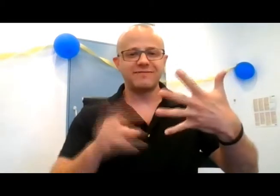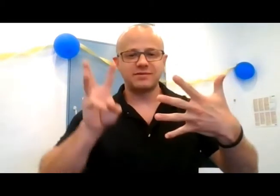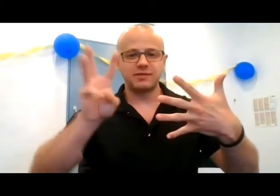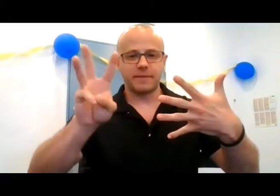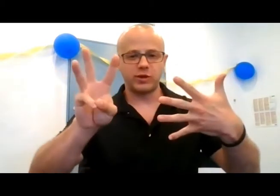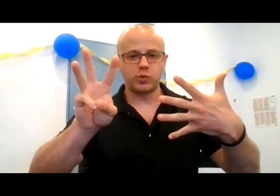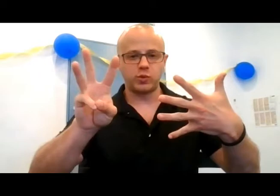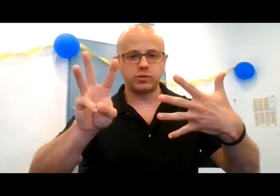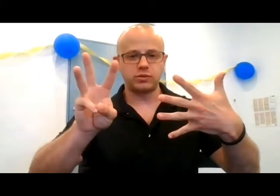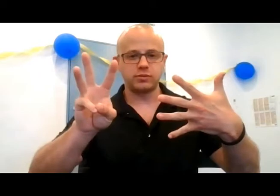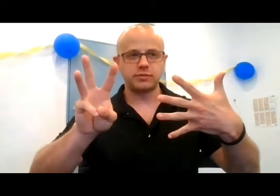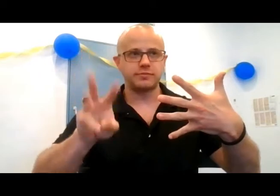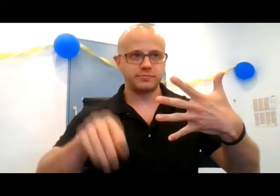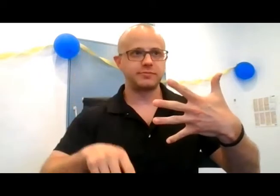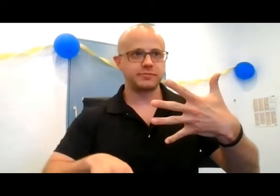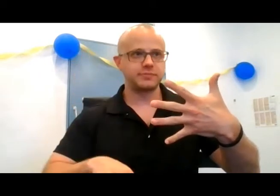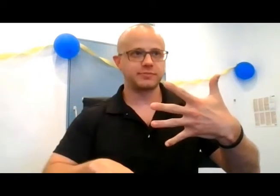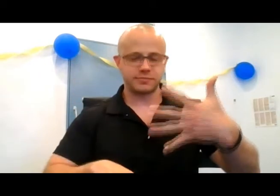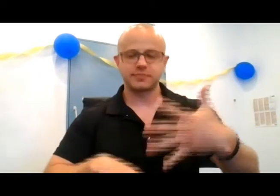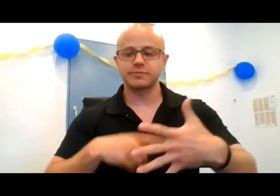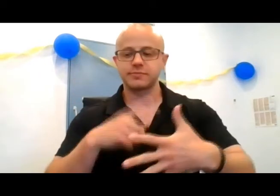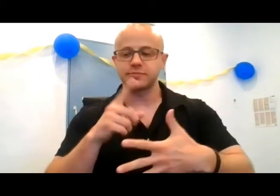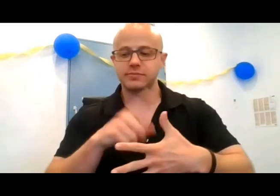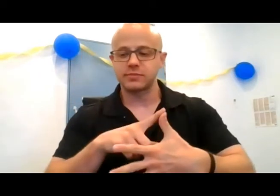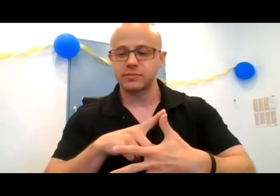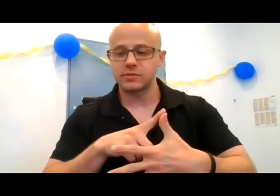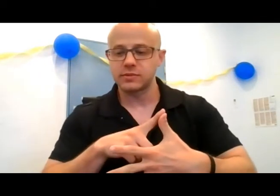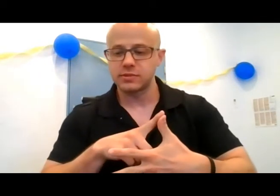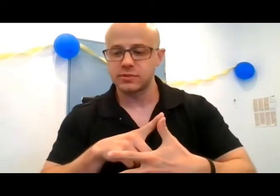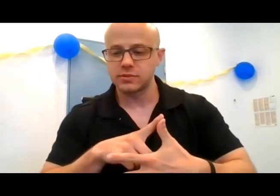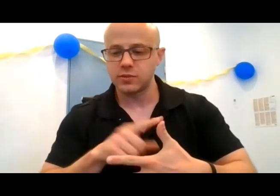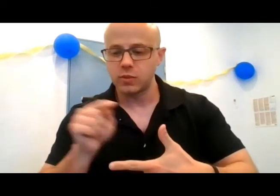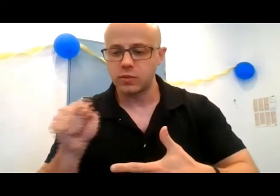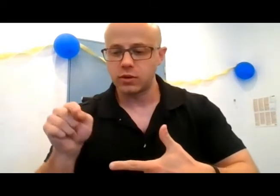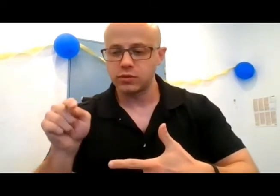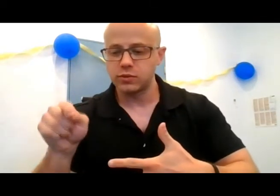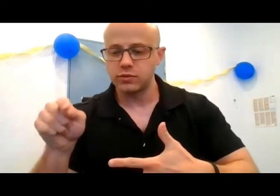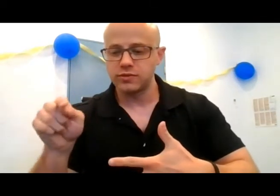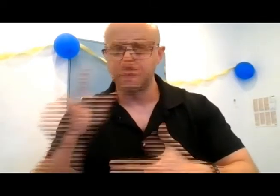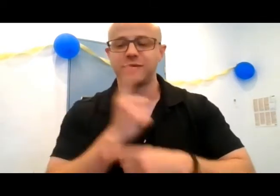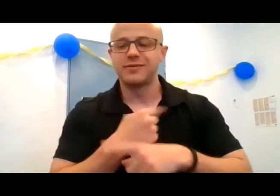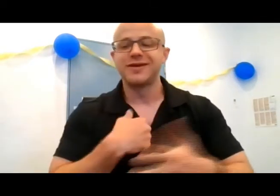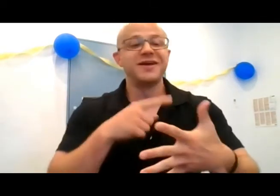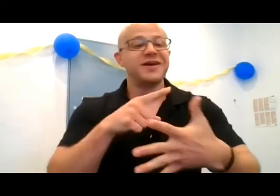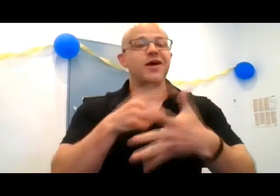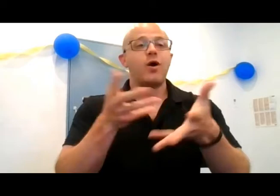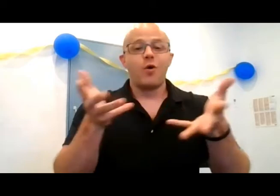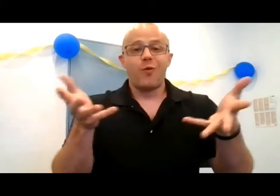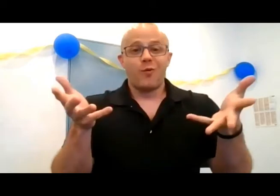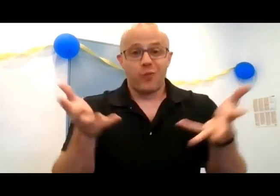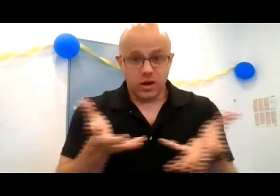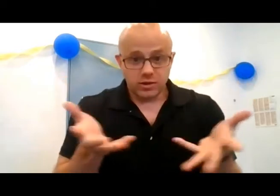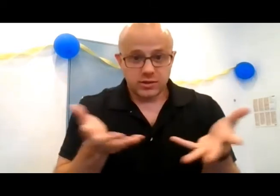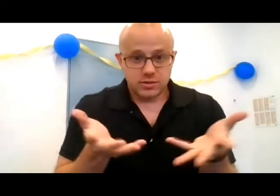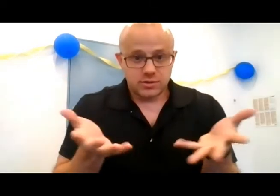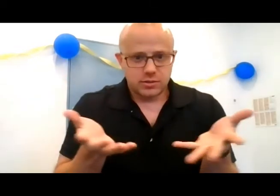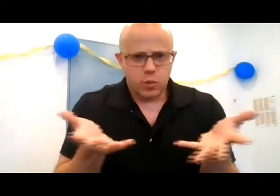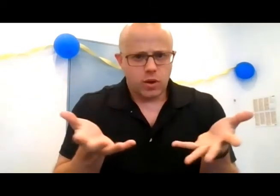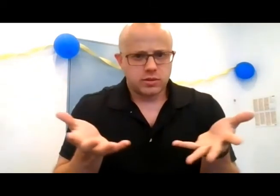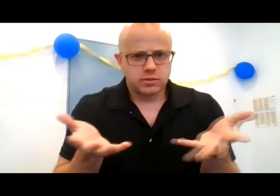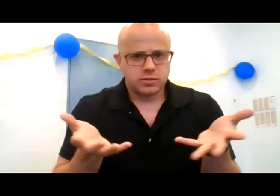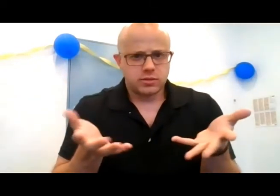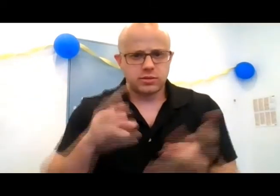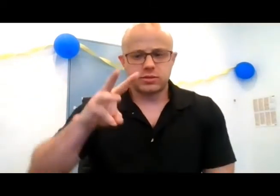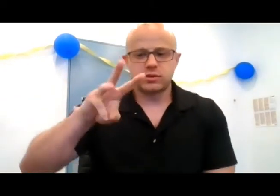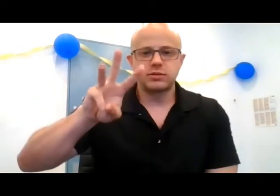Now, I will give you 5 W signs. Yeah. So this